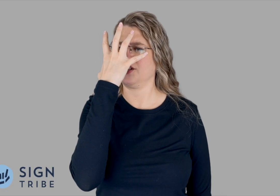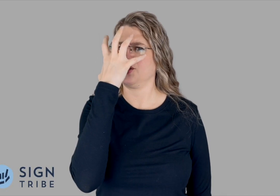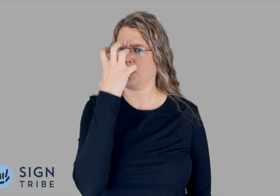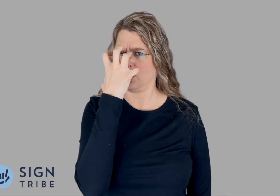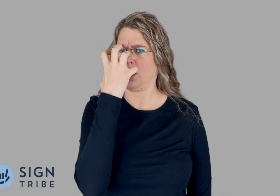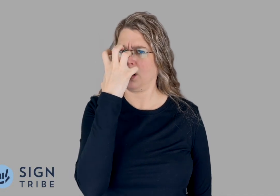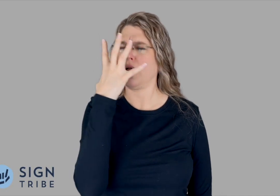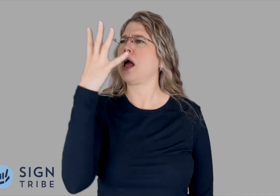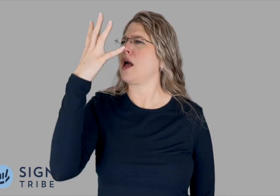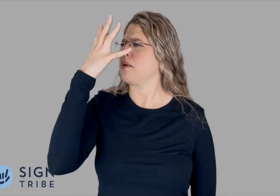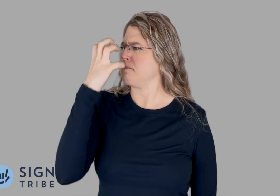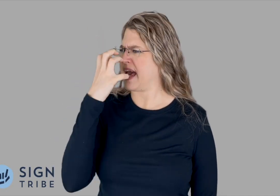a claw. Mad.